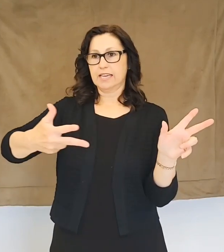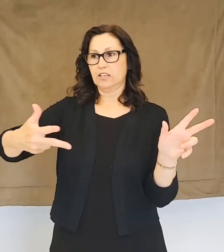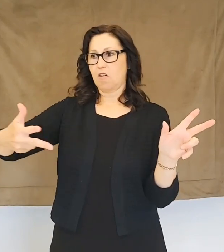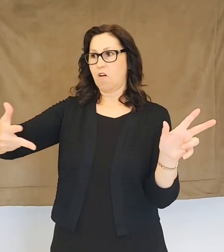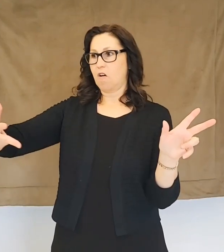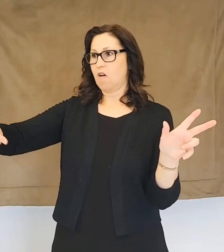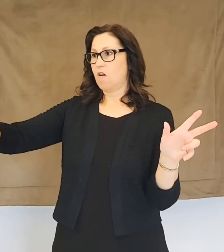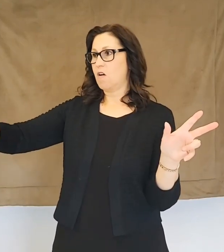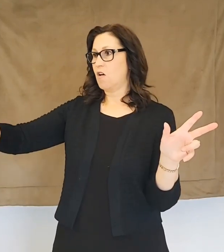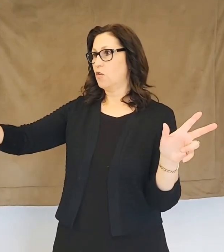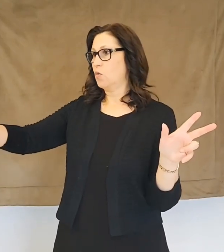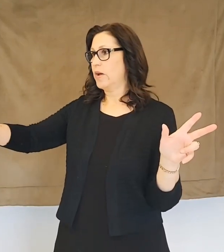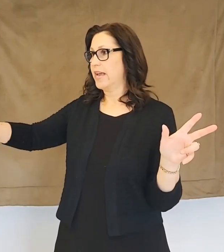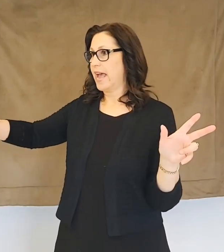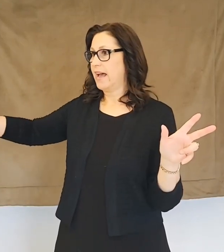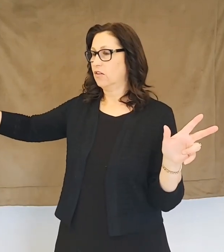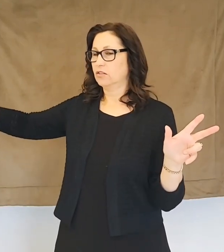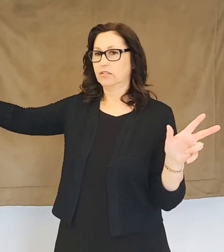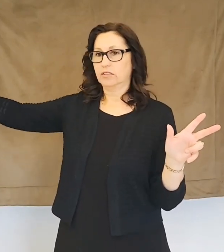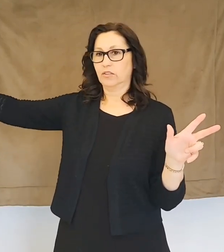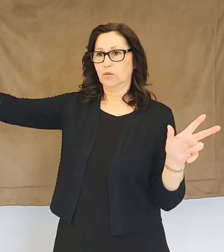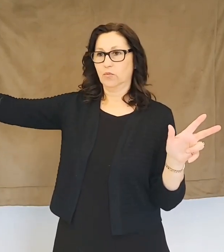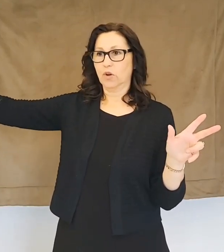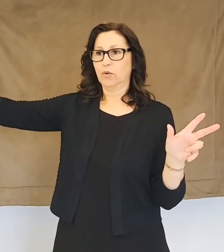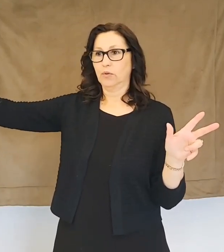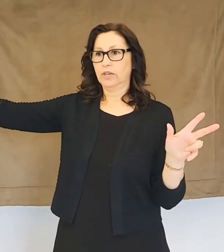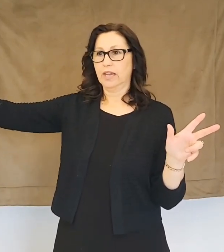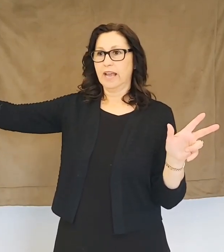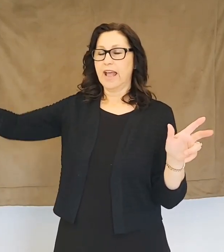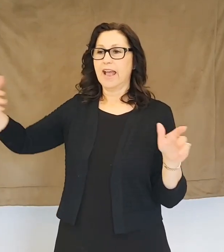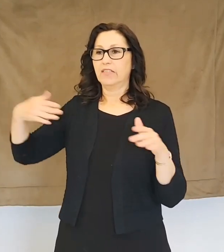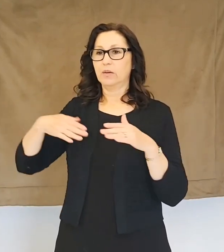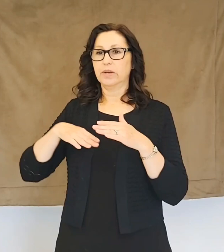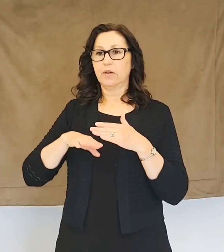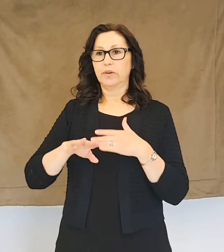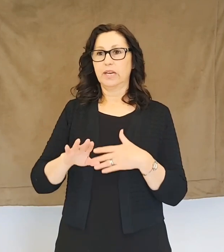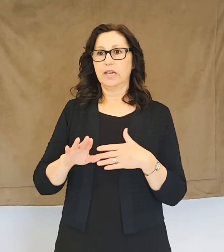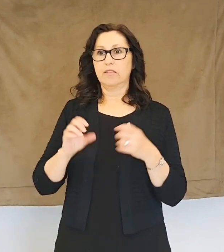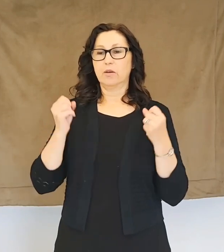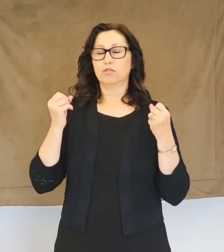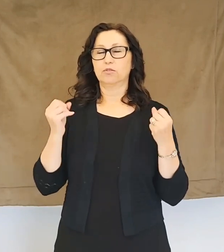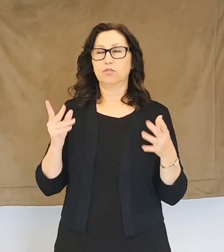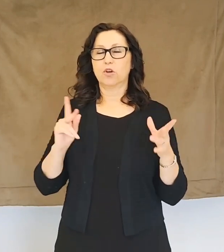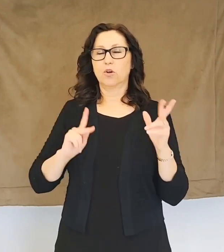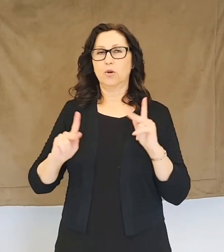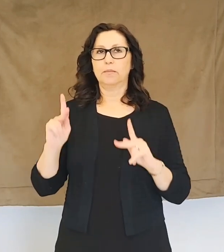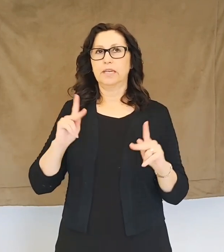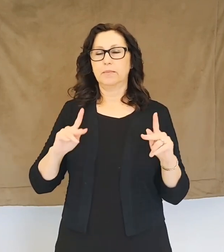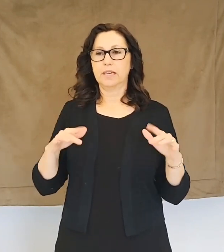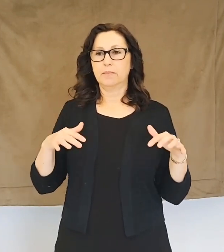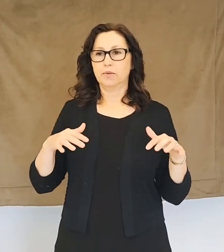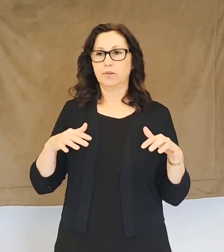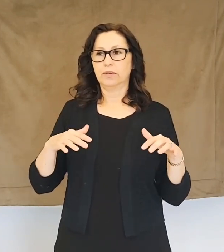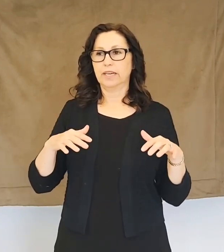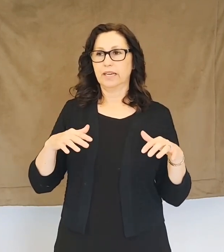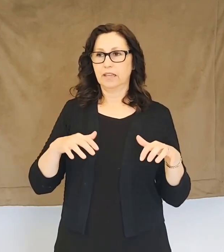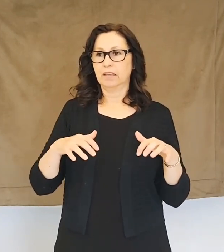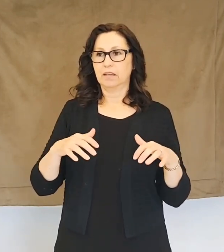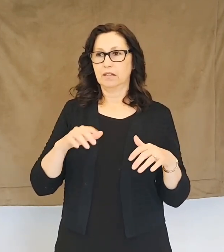lined all the way out the road. And then when I went in, there were so many people in